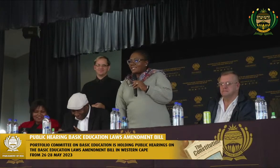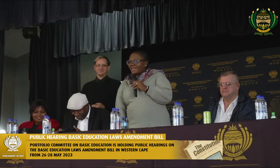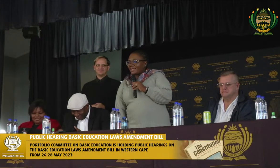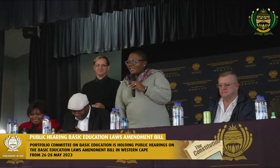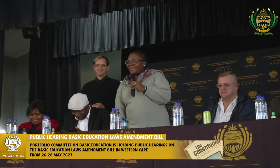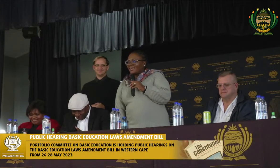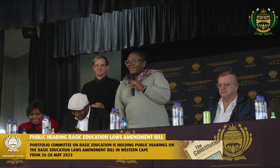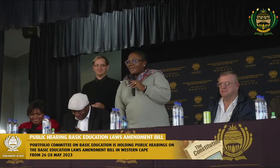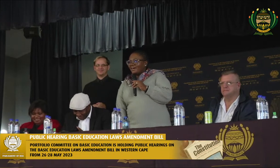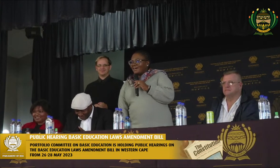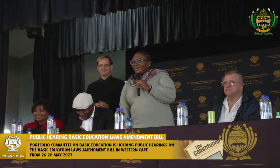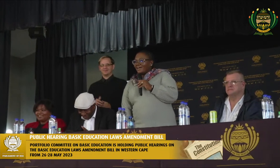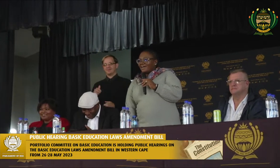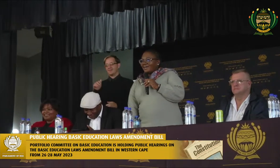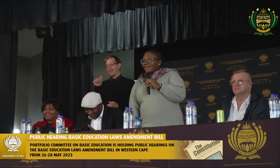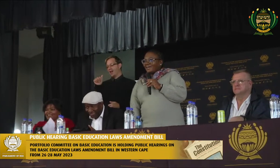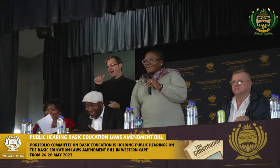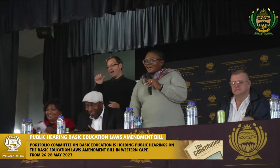Avance.